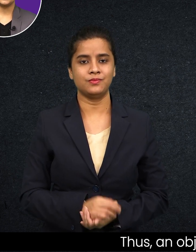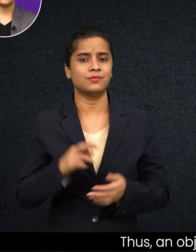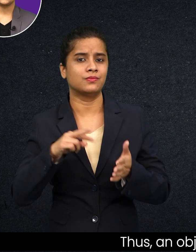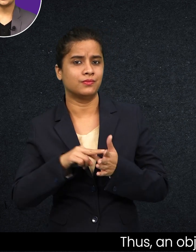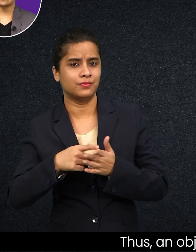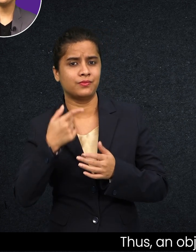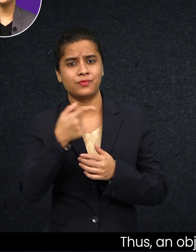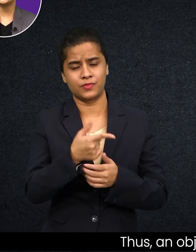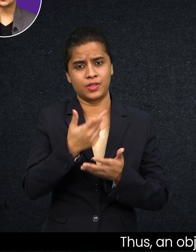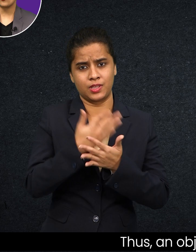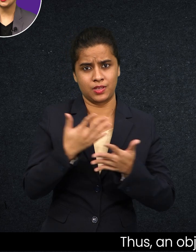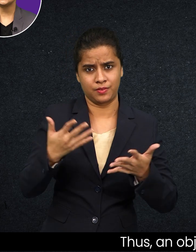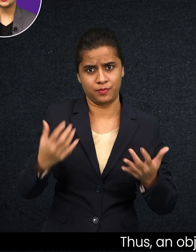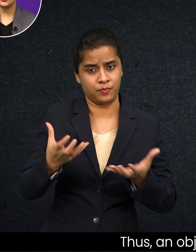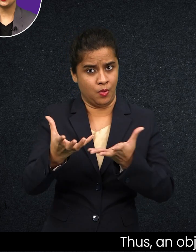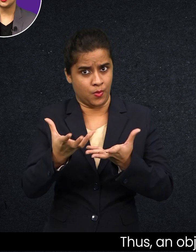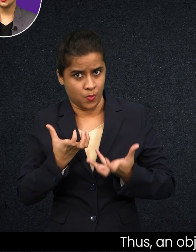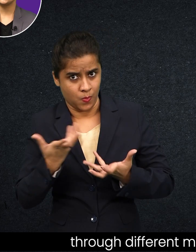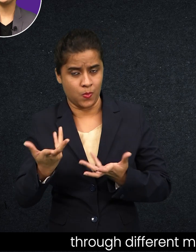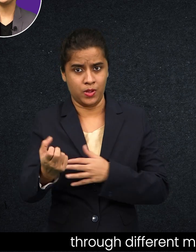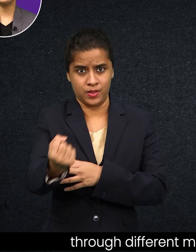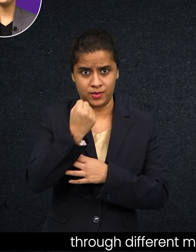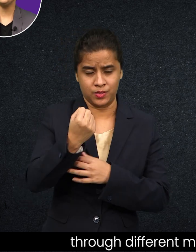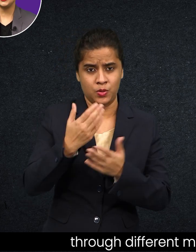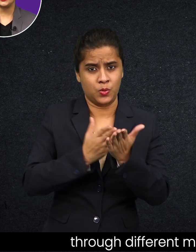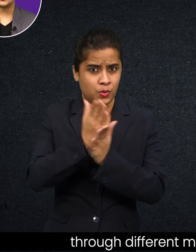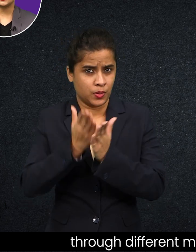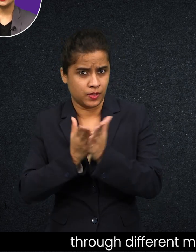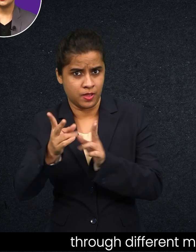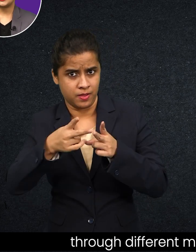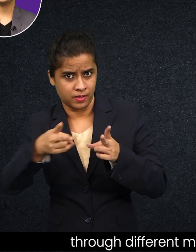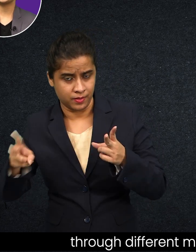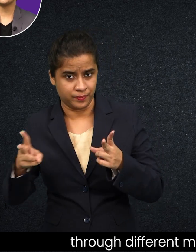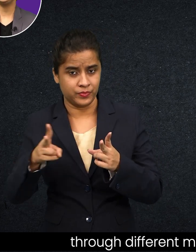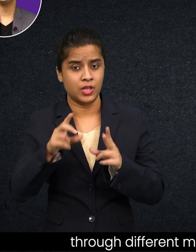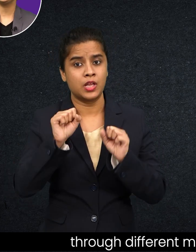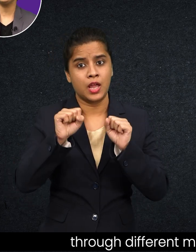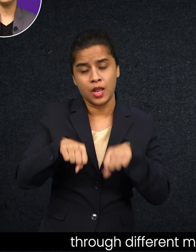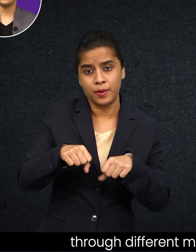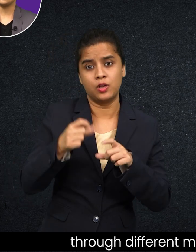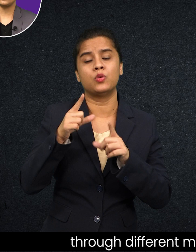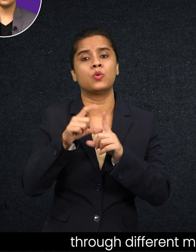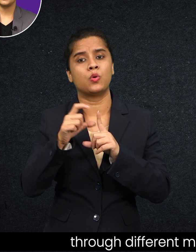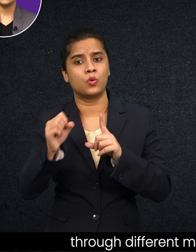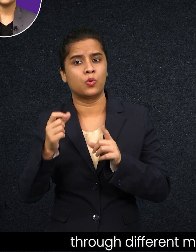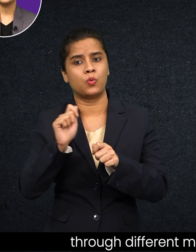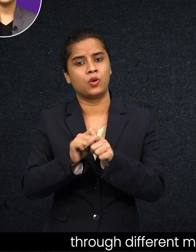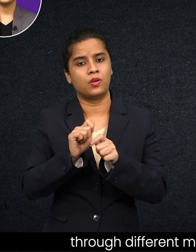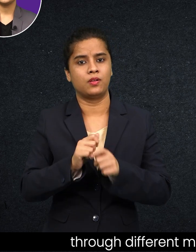Thus, an object acquires energy through different means and is able to do work.